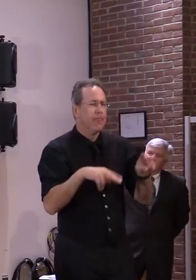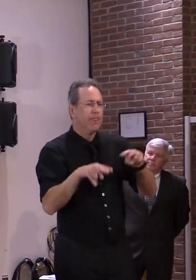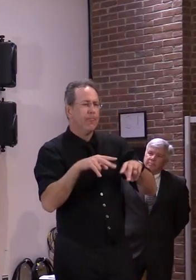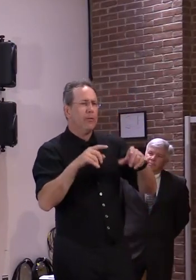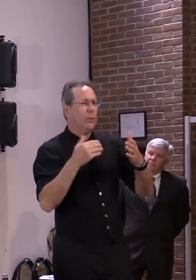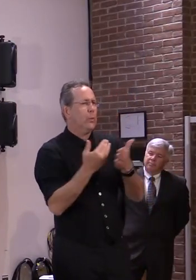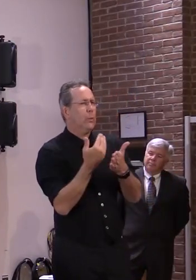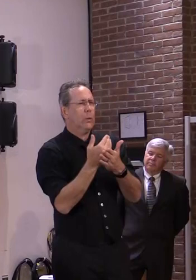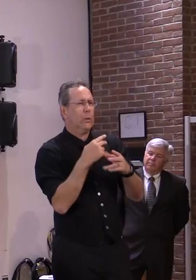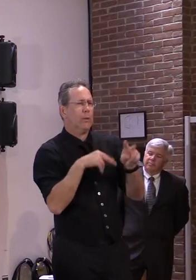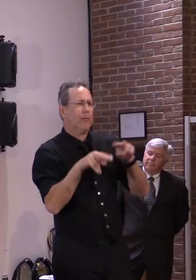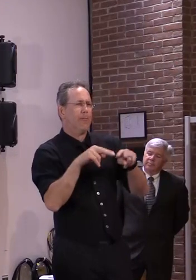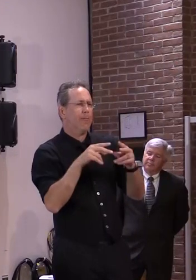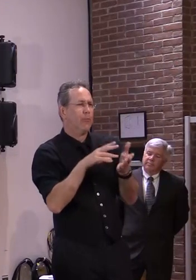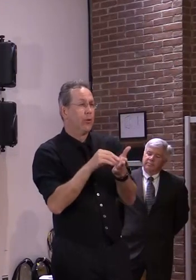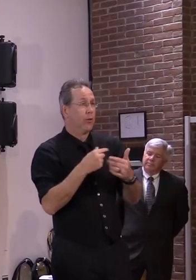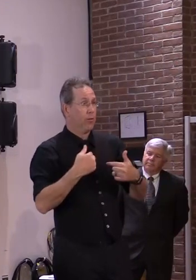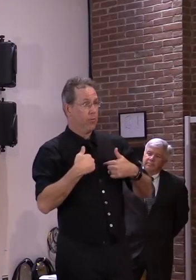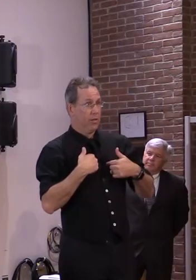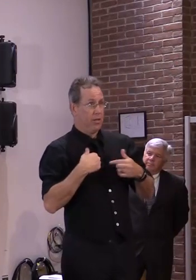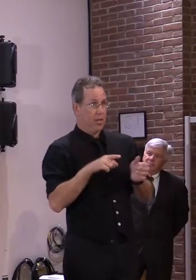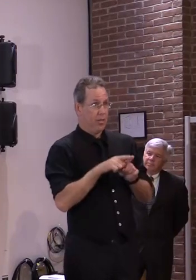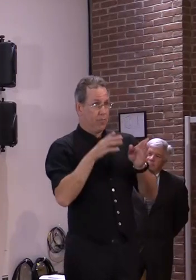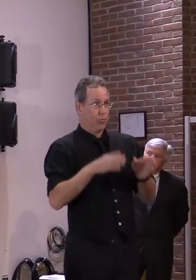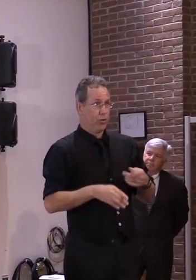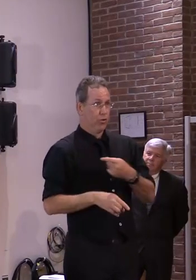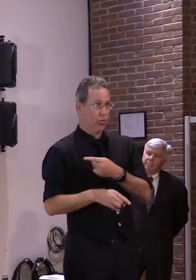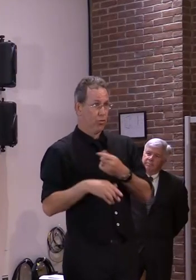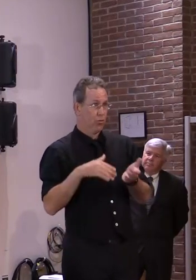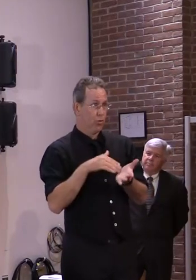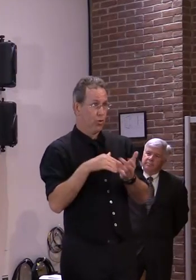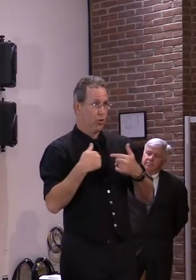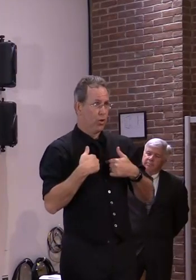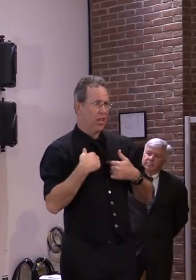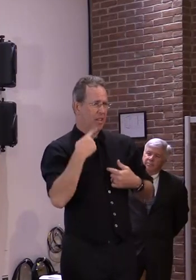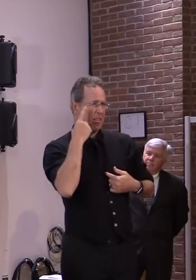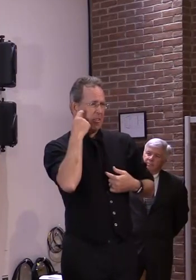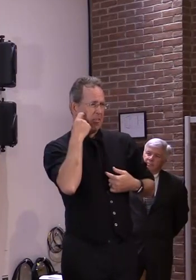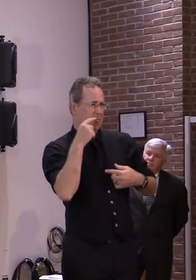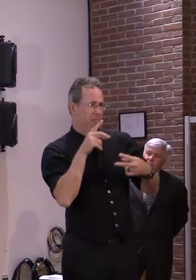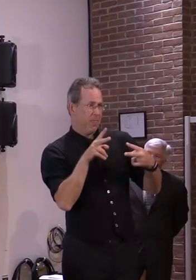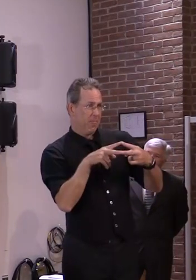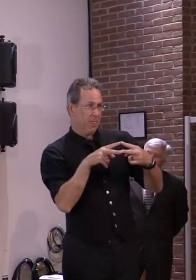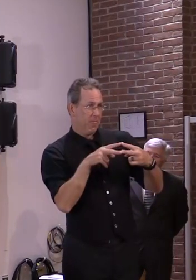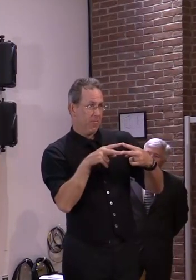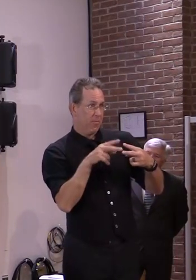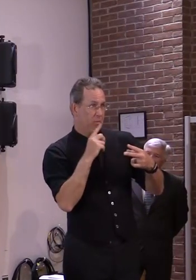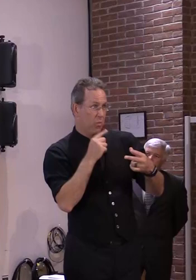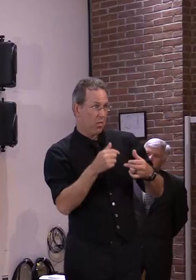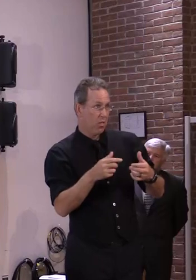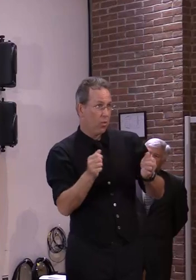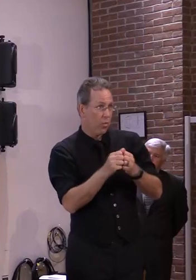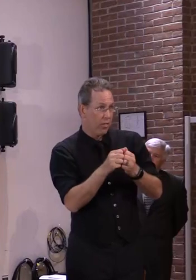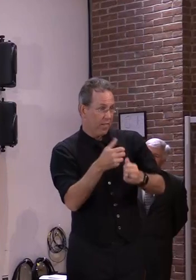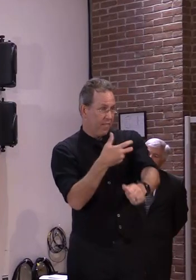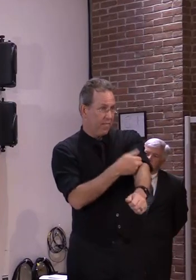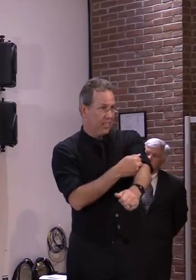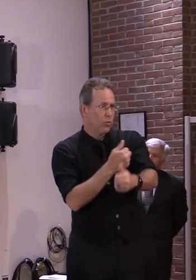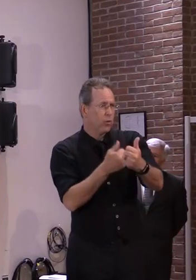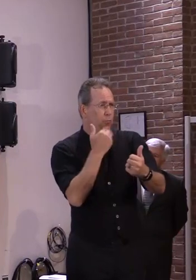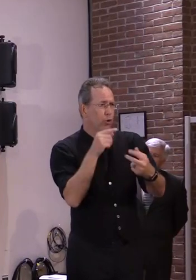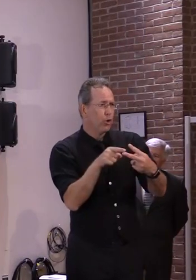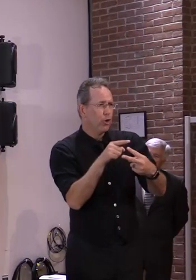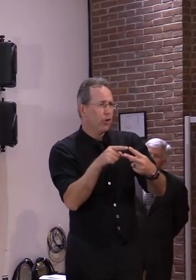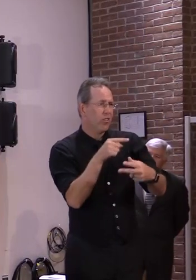utility in human treatments in the past, in a very select way it